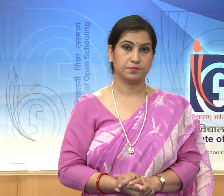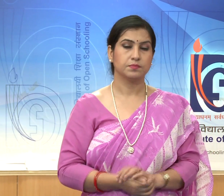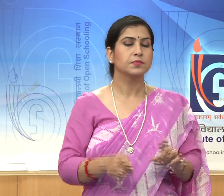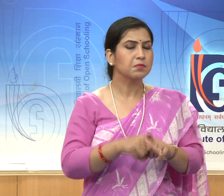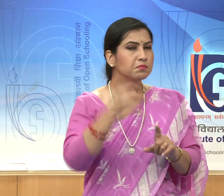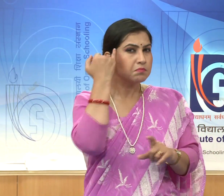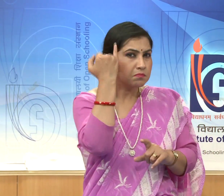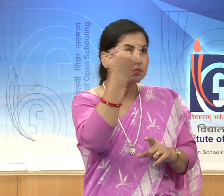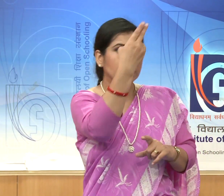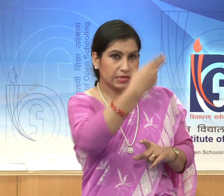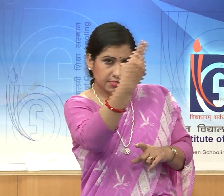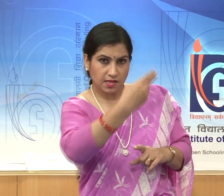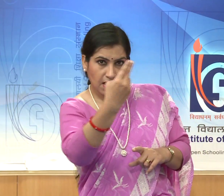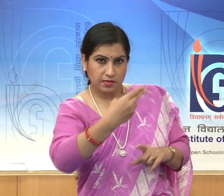on the design